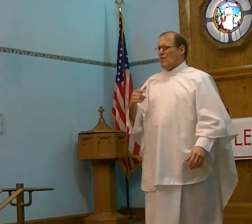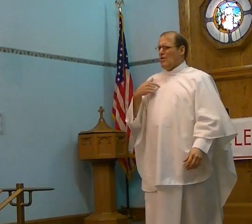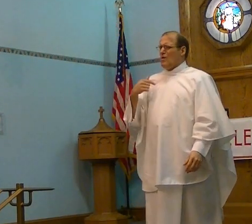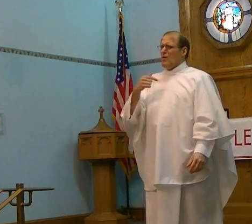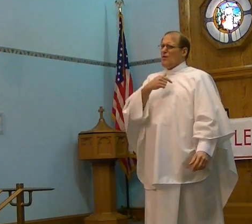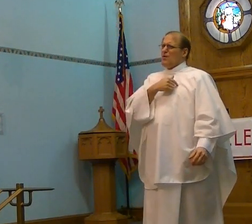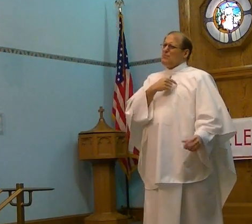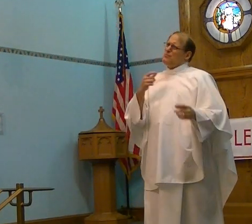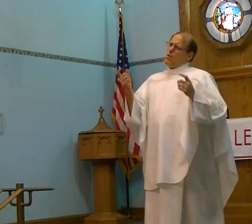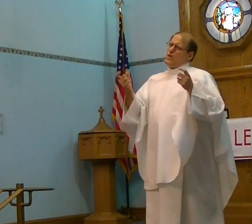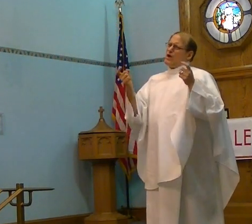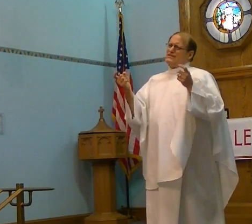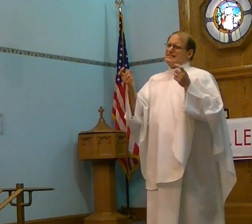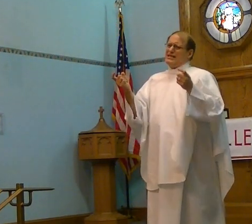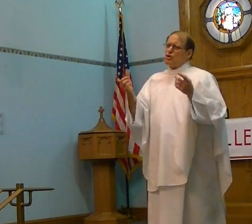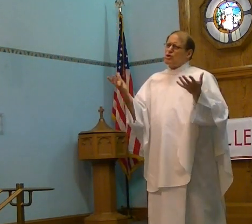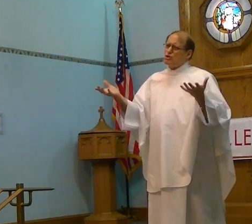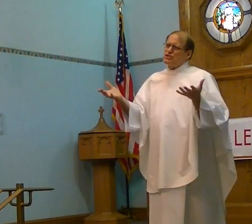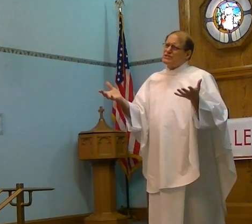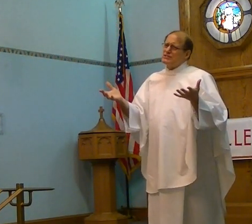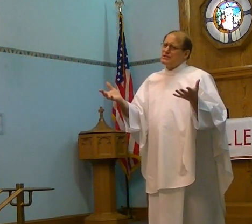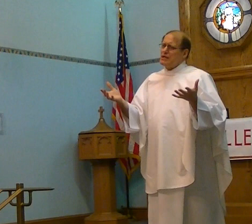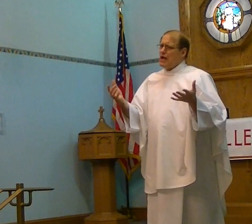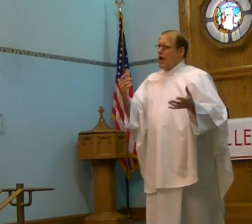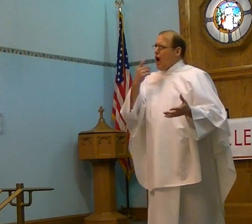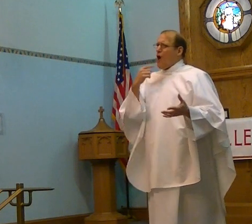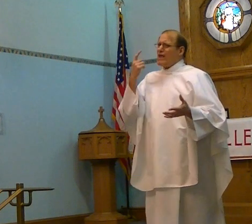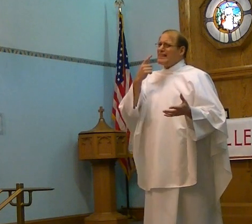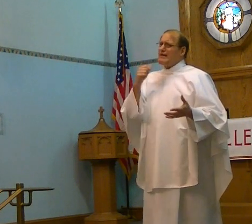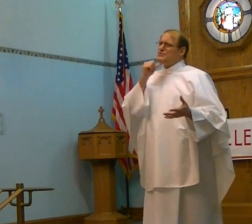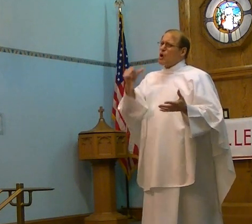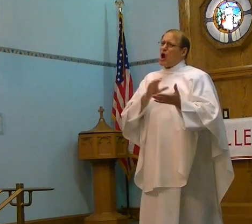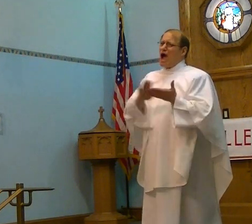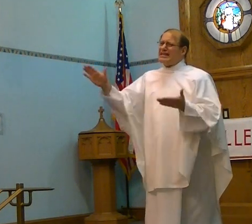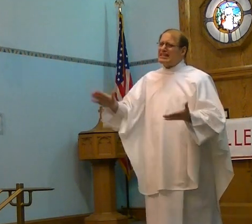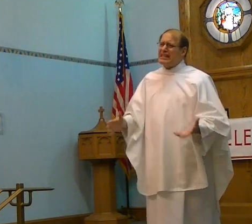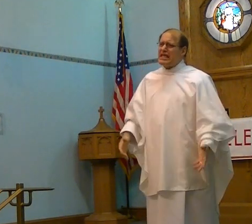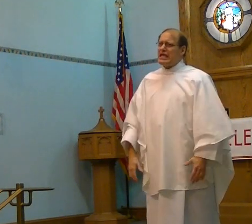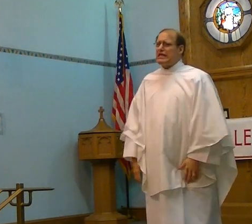But we are sinners. Our lips are unclean.